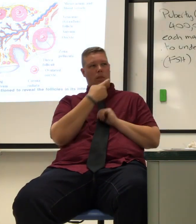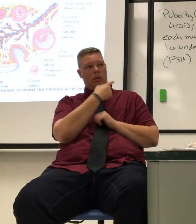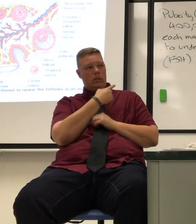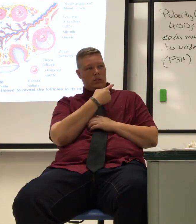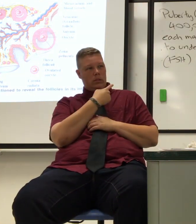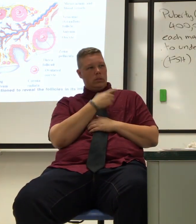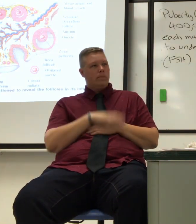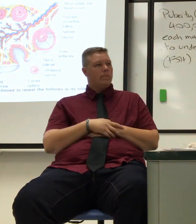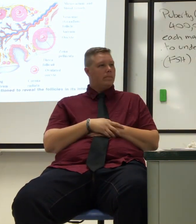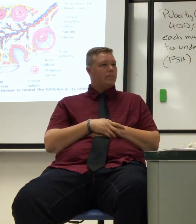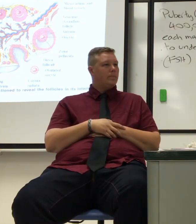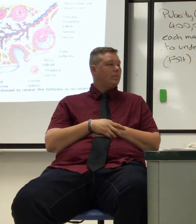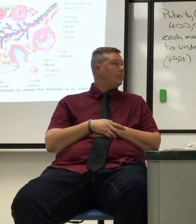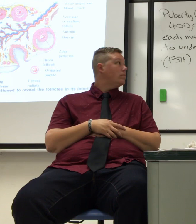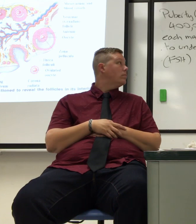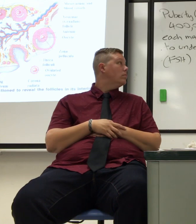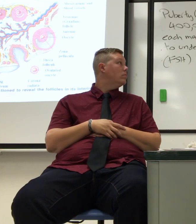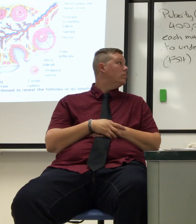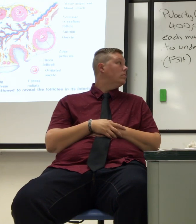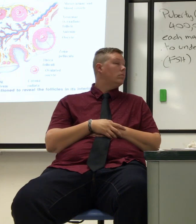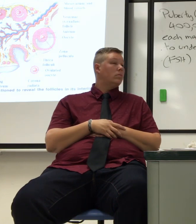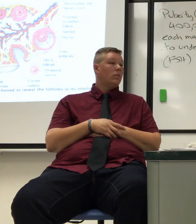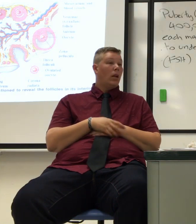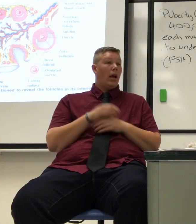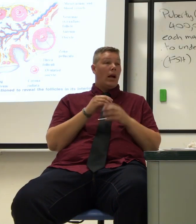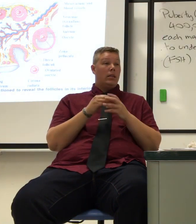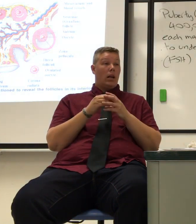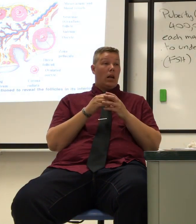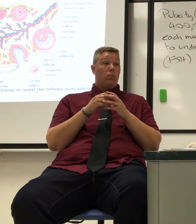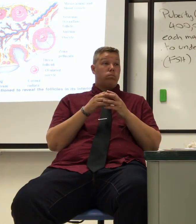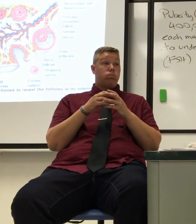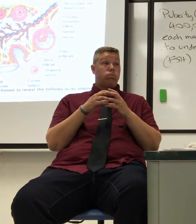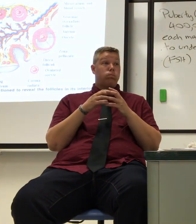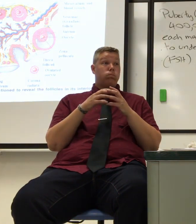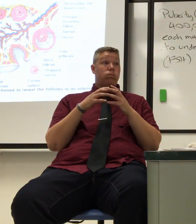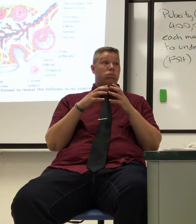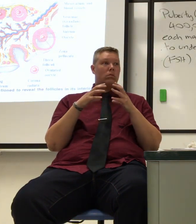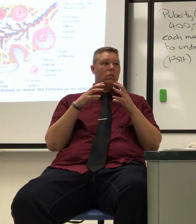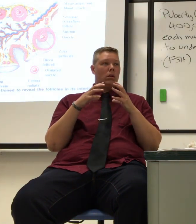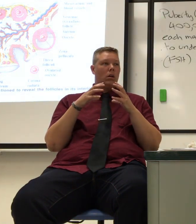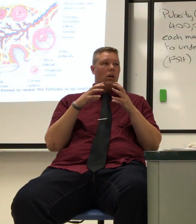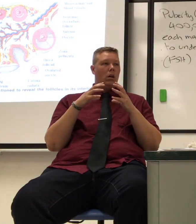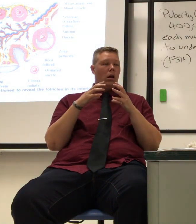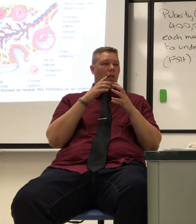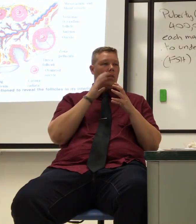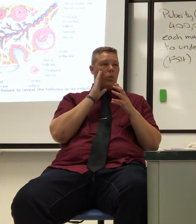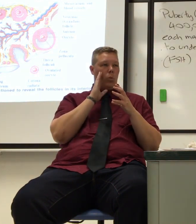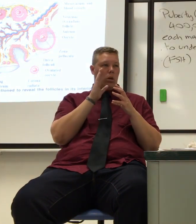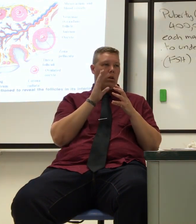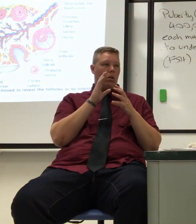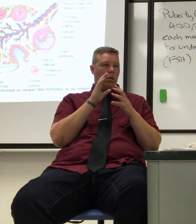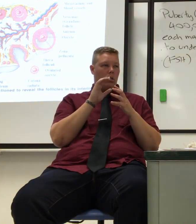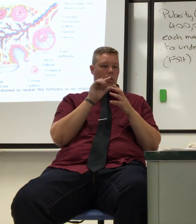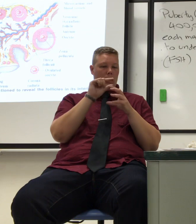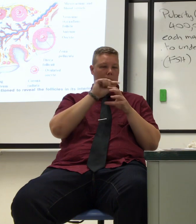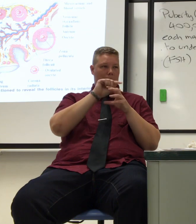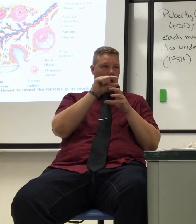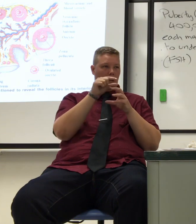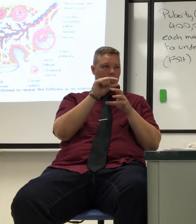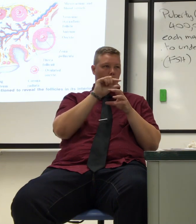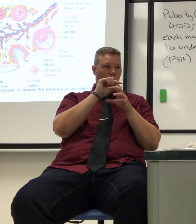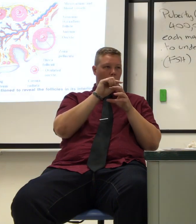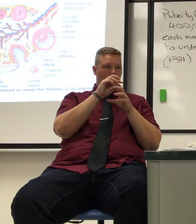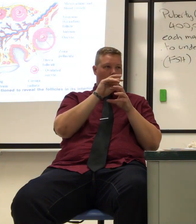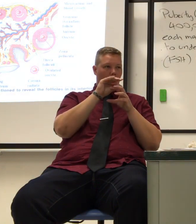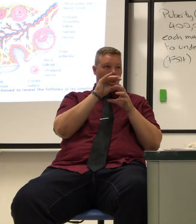Okay. As they get bigger and bigger, what happens is you're going to proliferate these cells on the outside, these